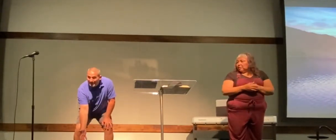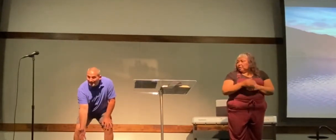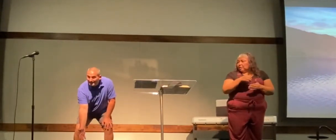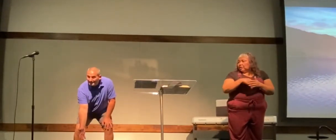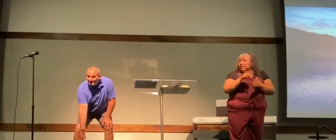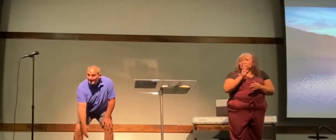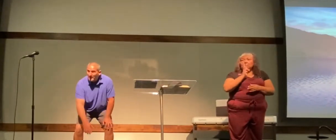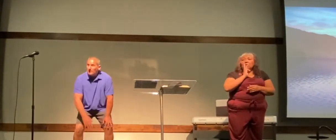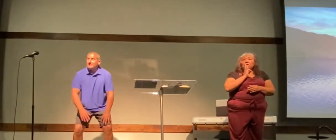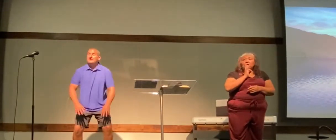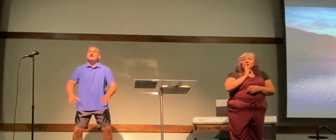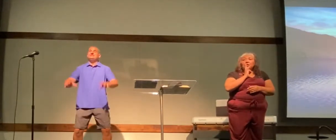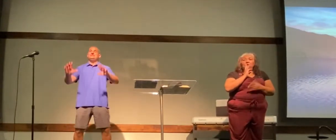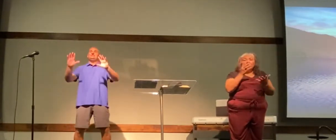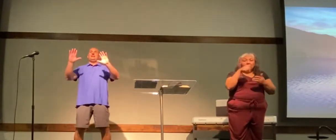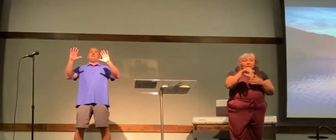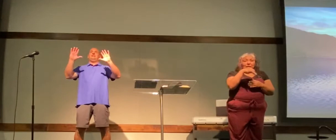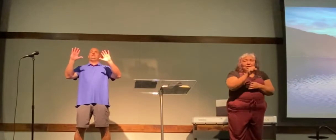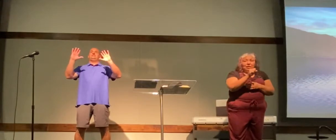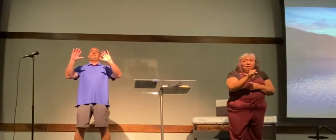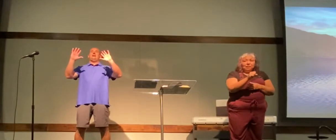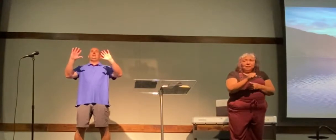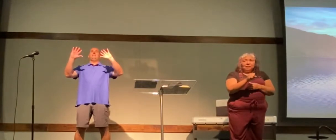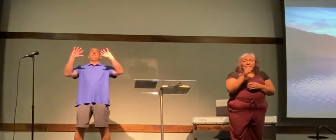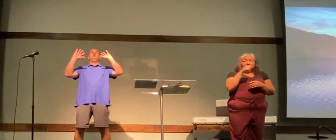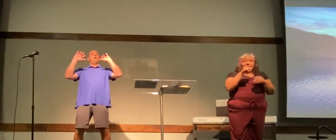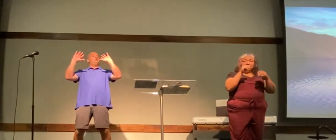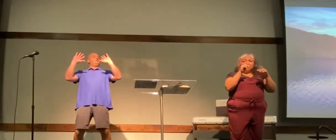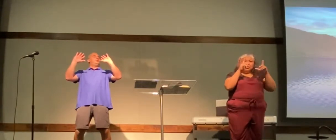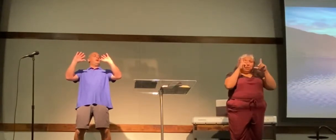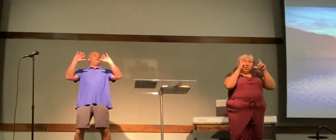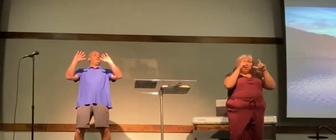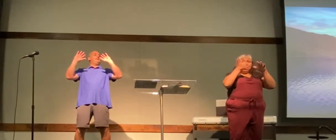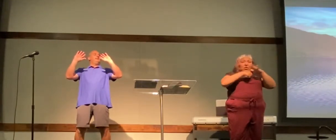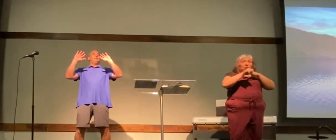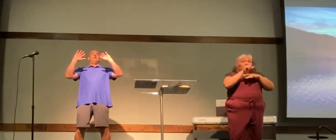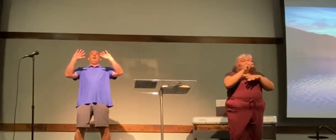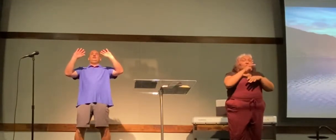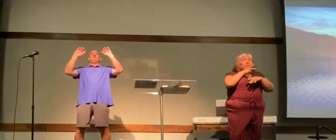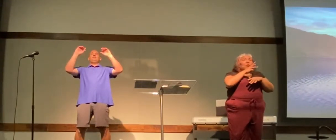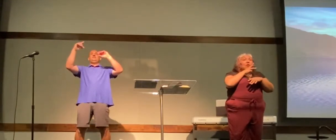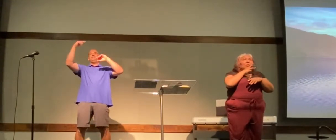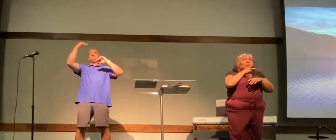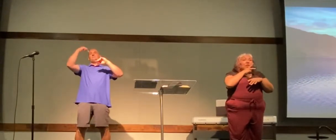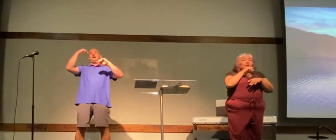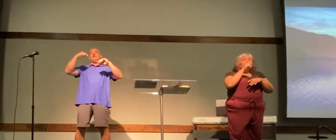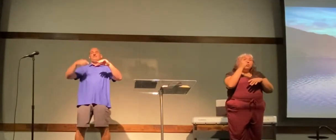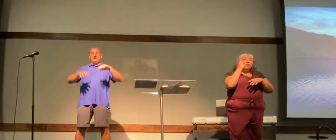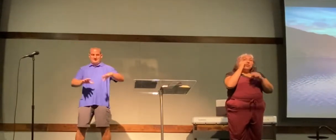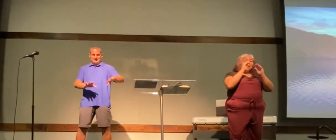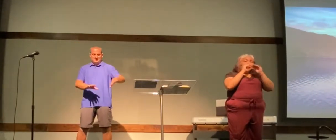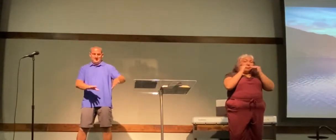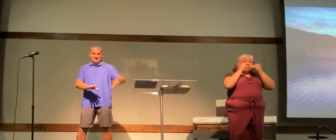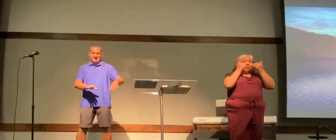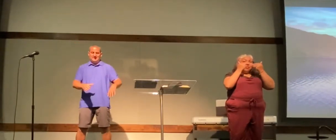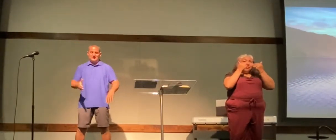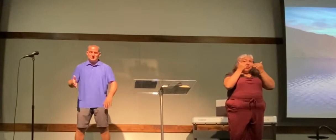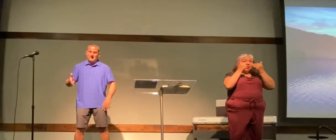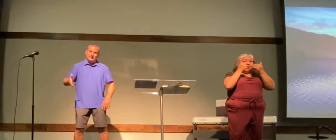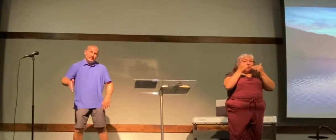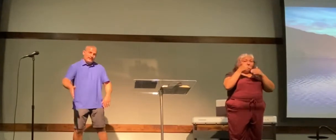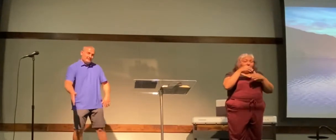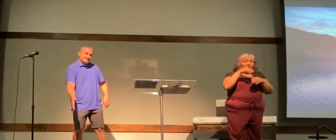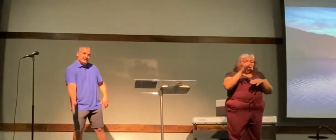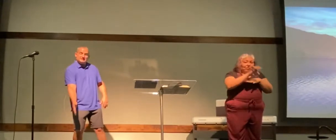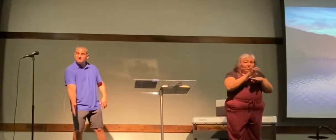the water. And what it is, it's like it's a shot of you under the water, and you see his smiling face and his feet standing on his